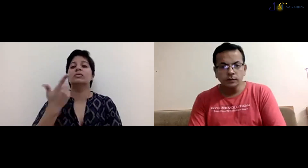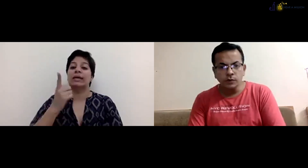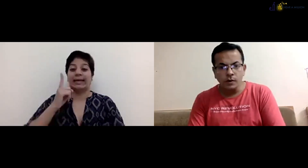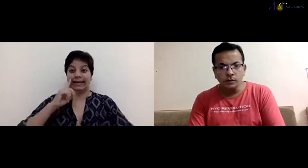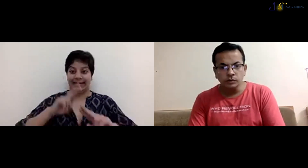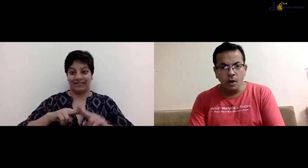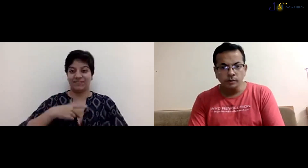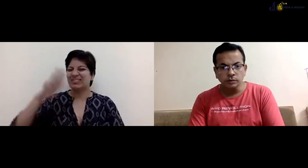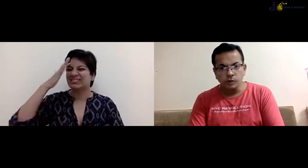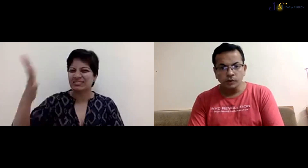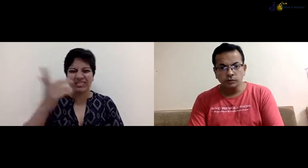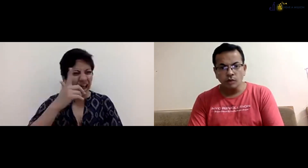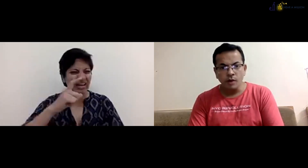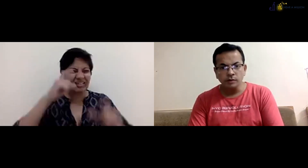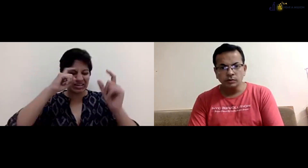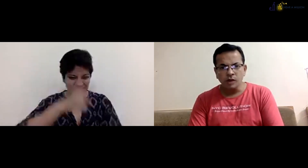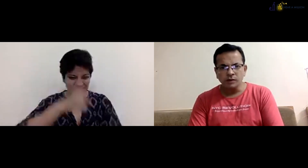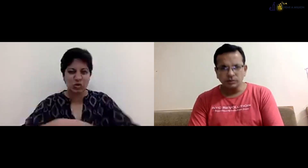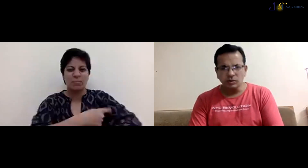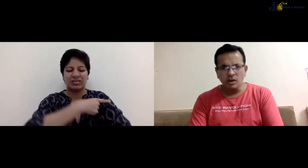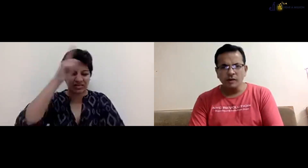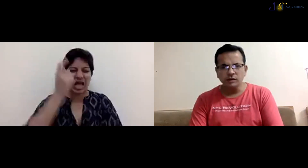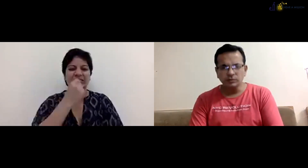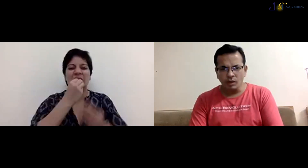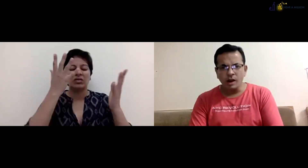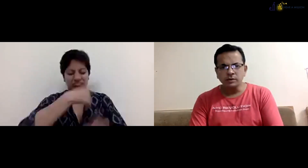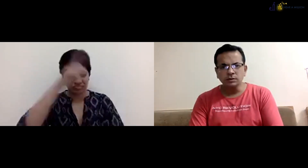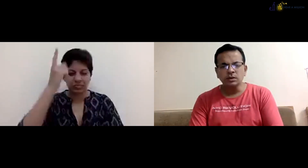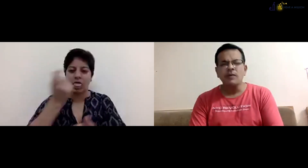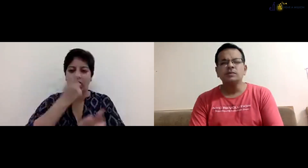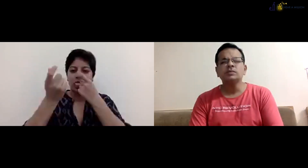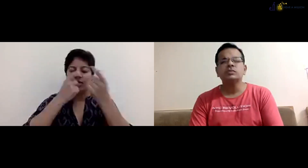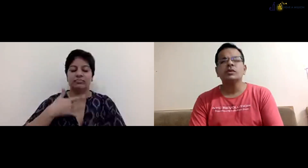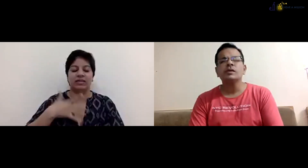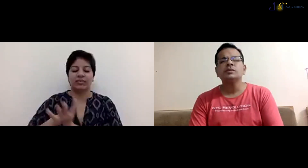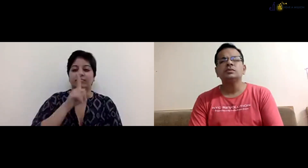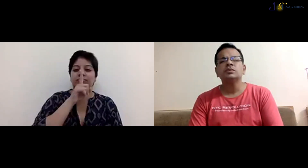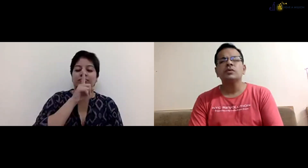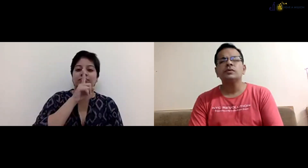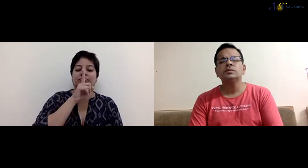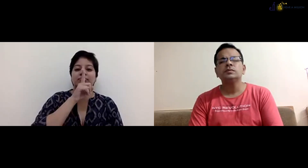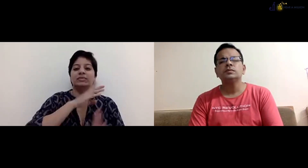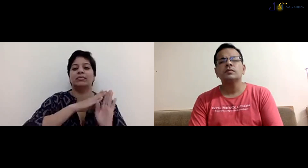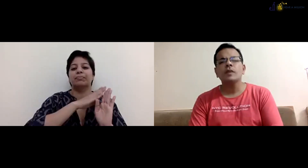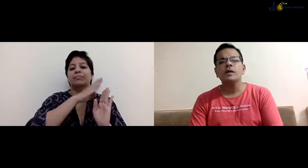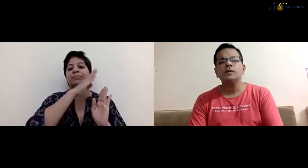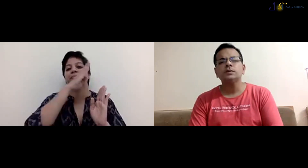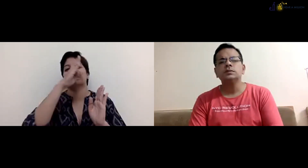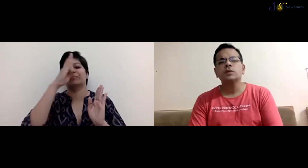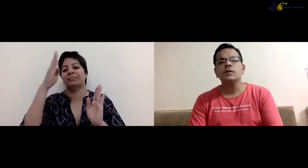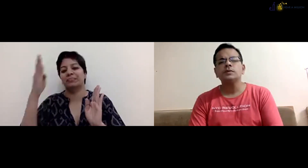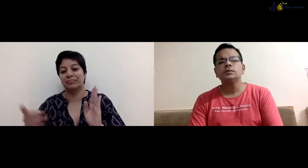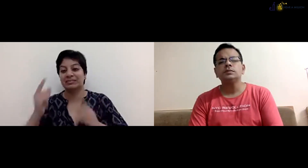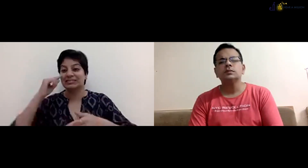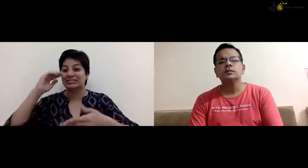didn't want me to get mocked. So he would always say that people would say that go get the